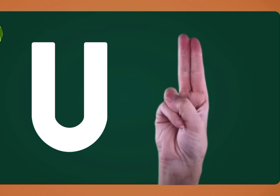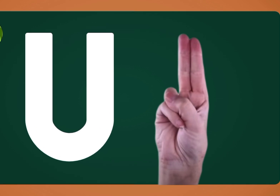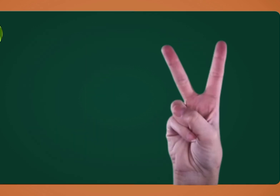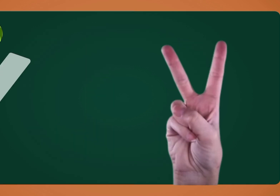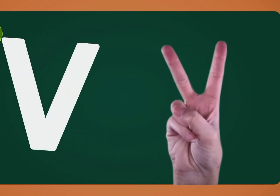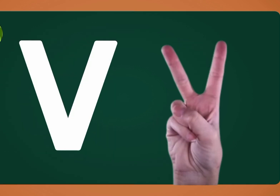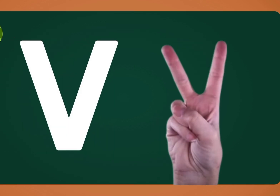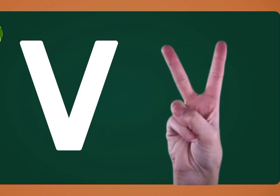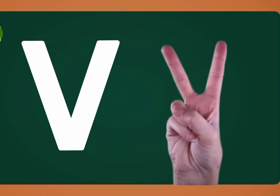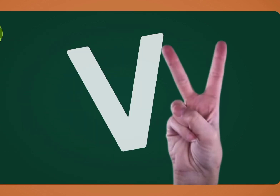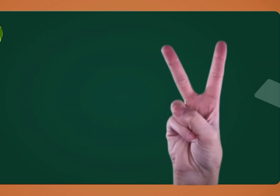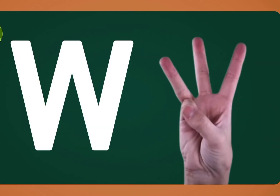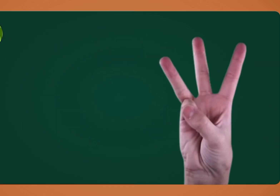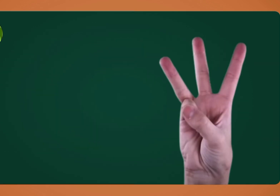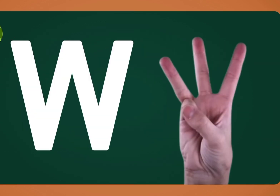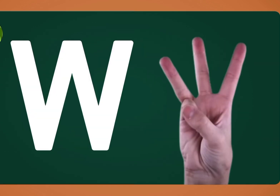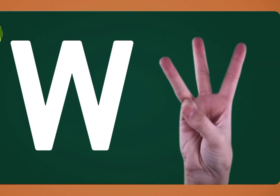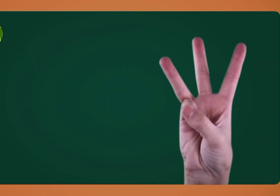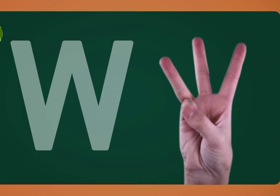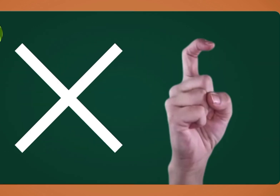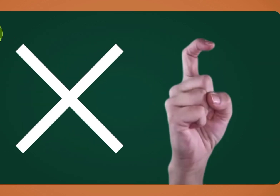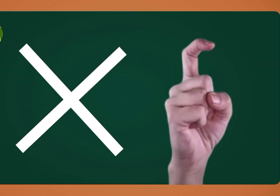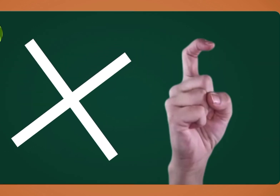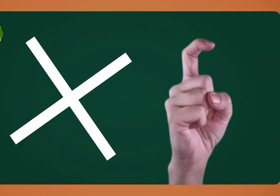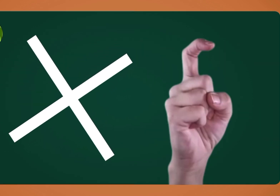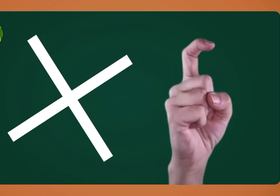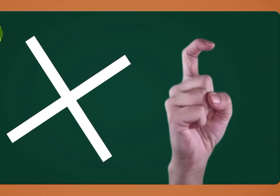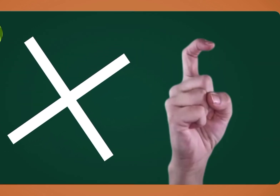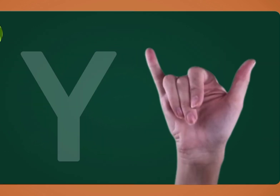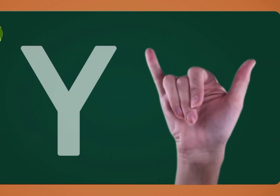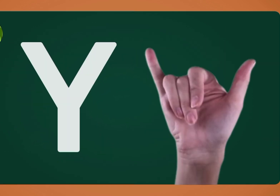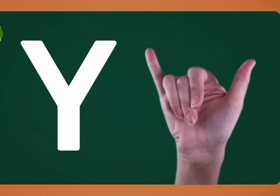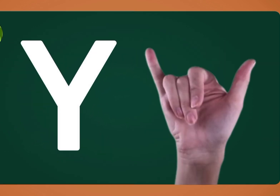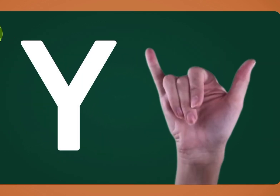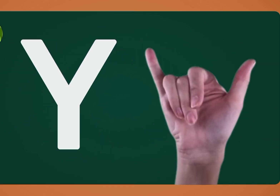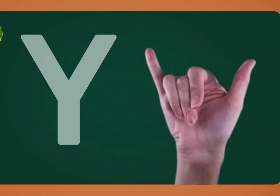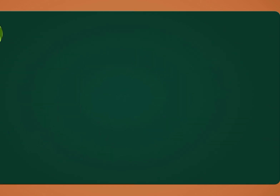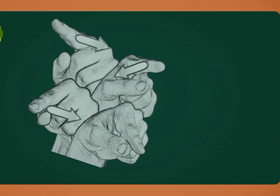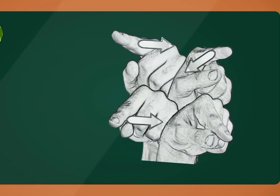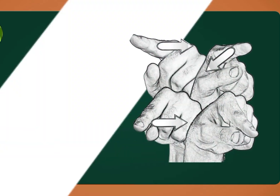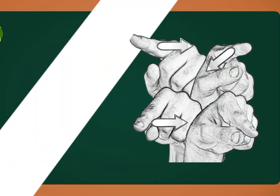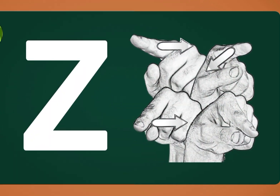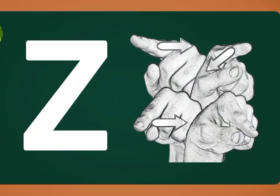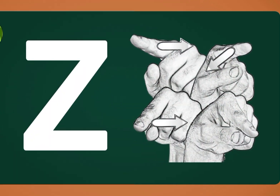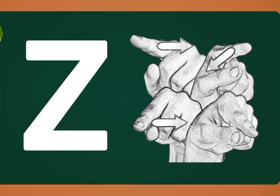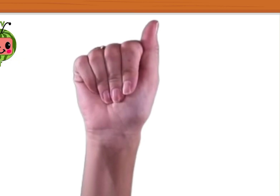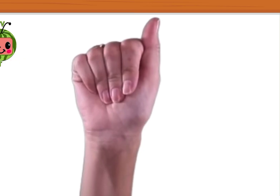V, W, X, Y, and Z.